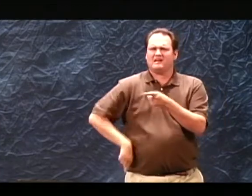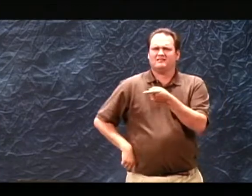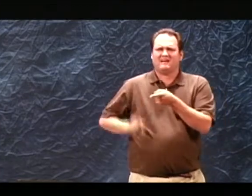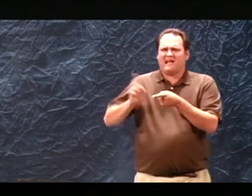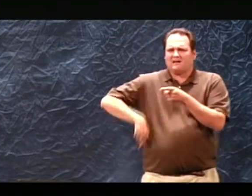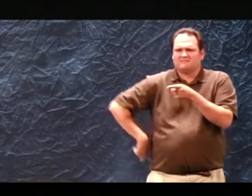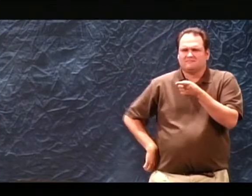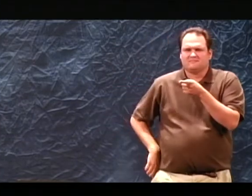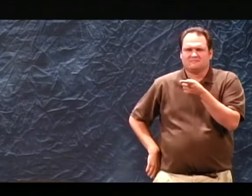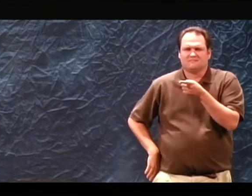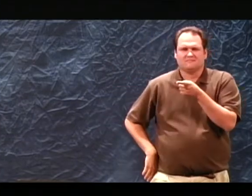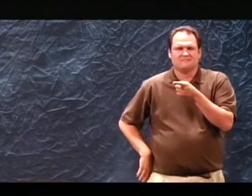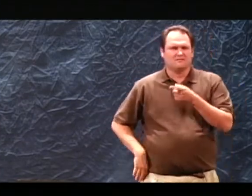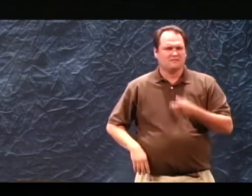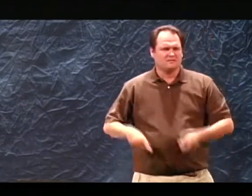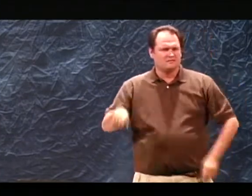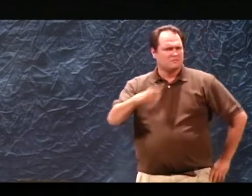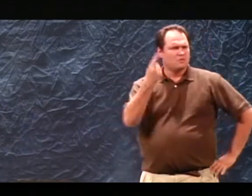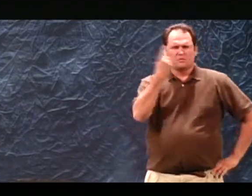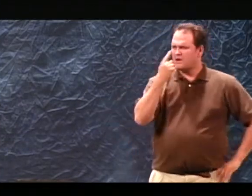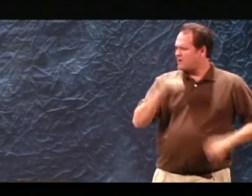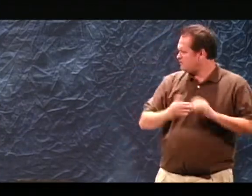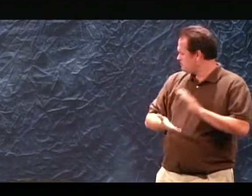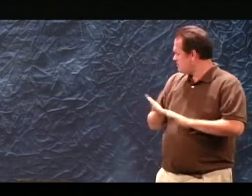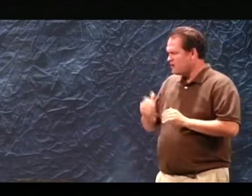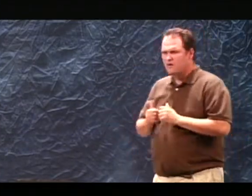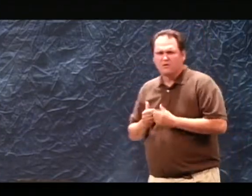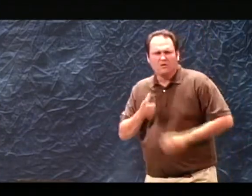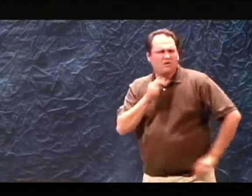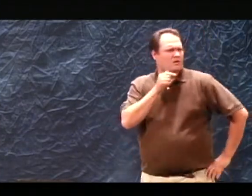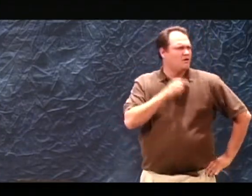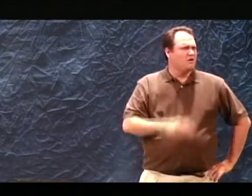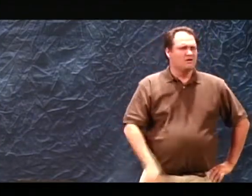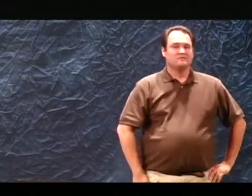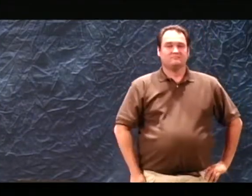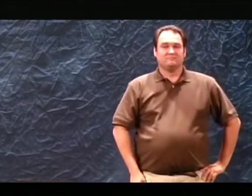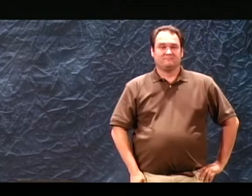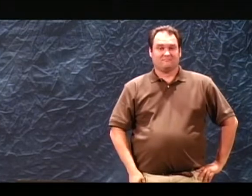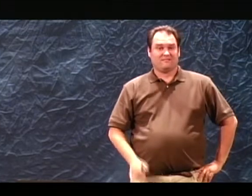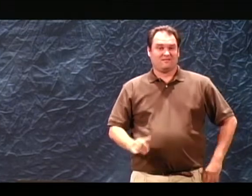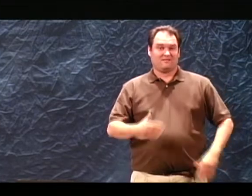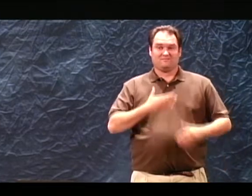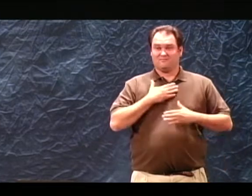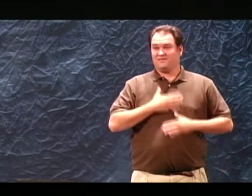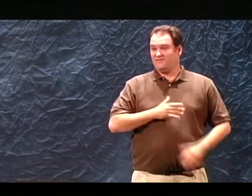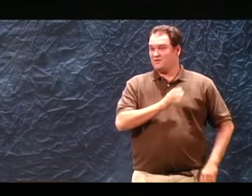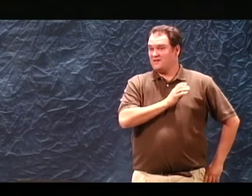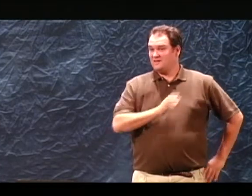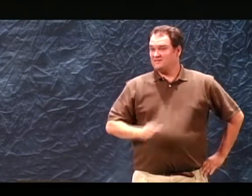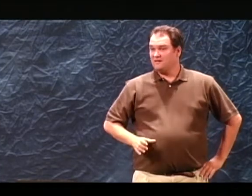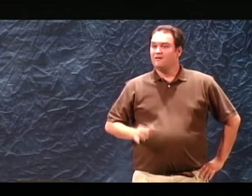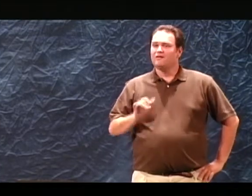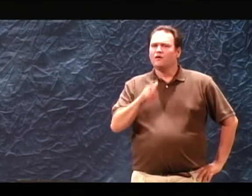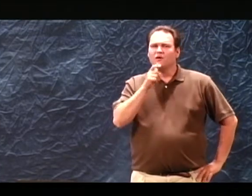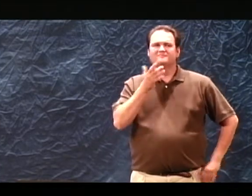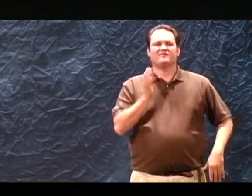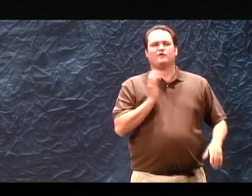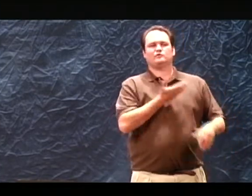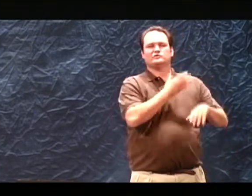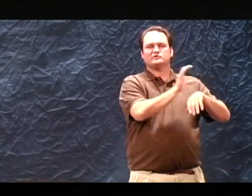job there's no way that kent can do the work of deaf and foreign ministries by himself it is the work of